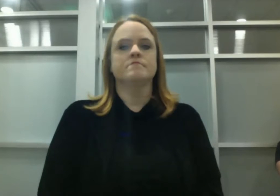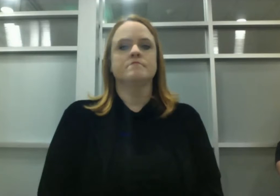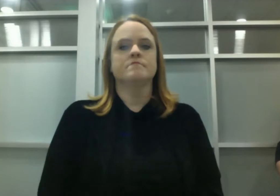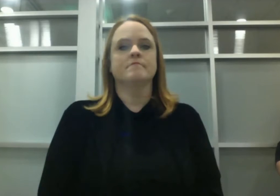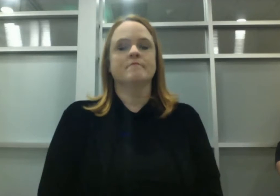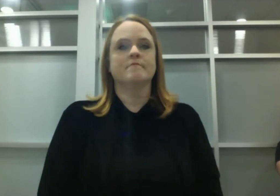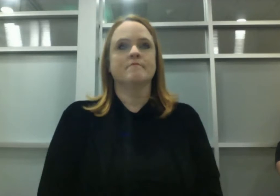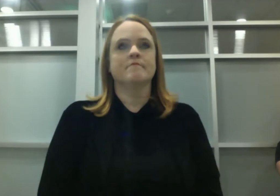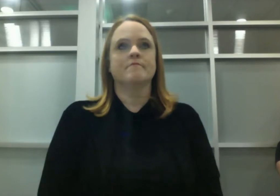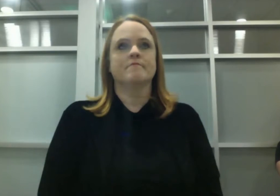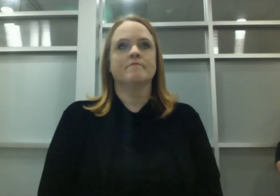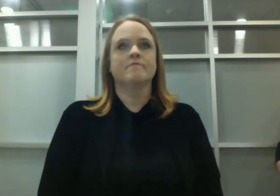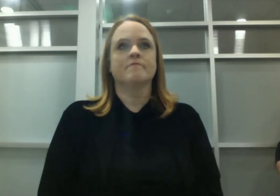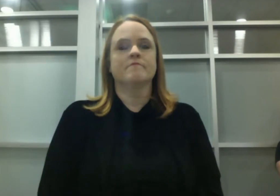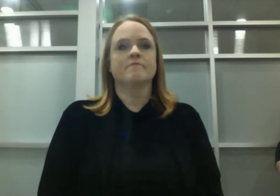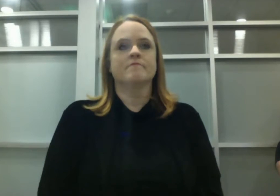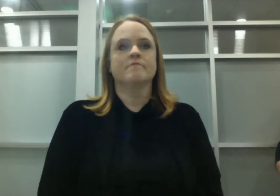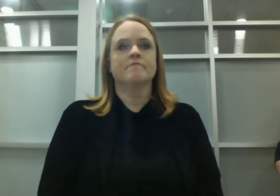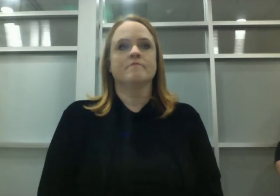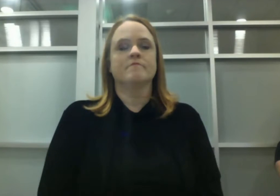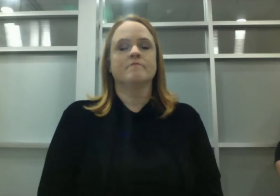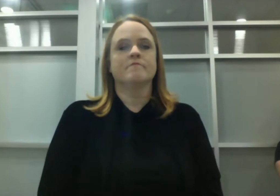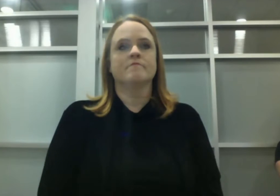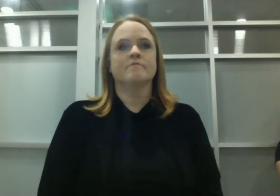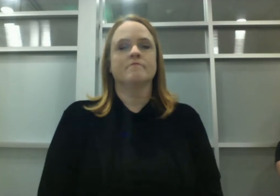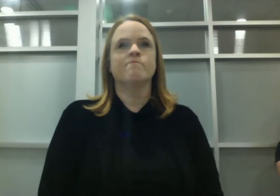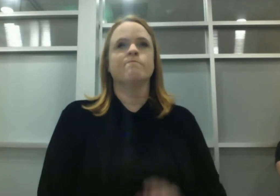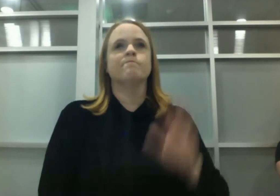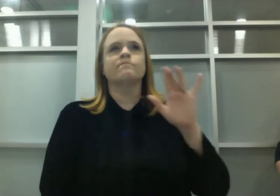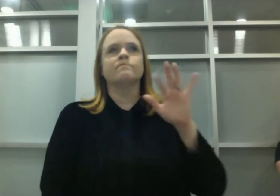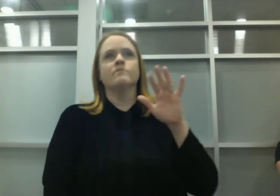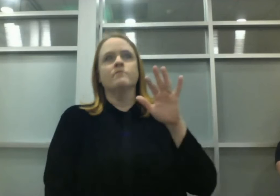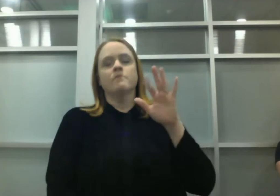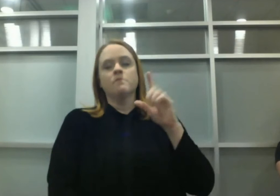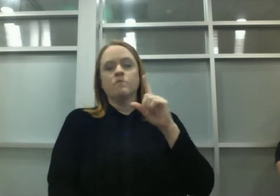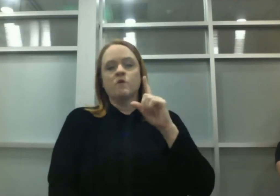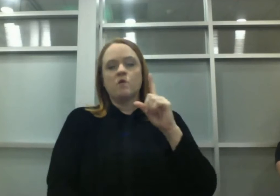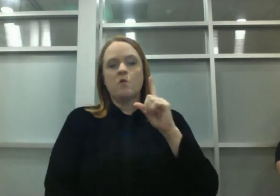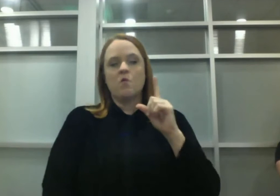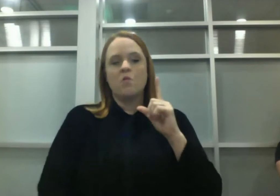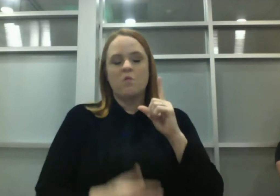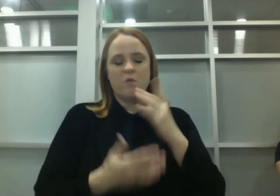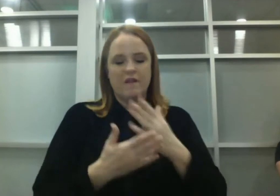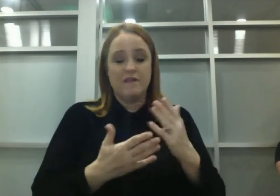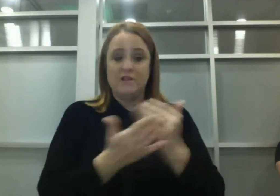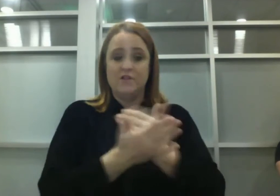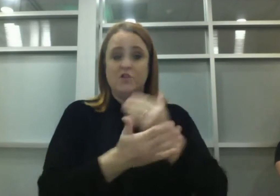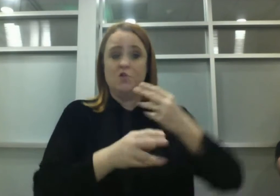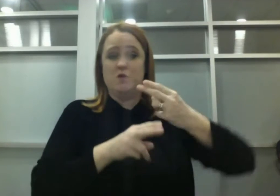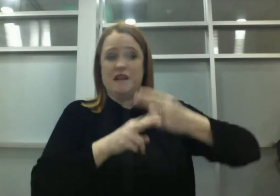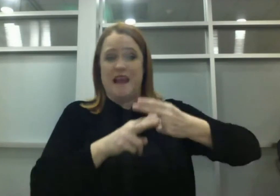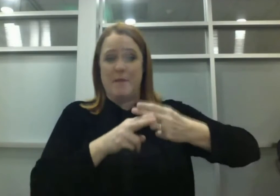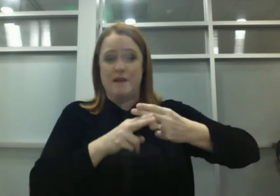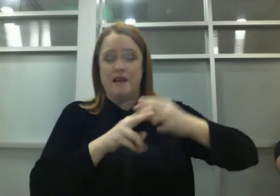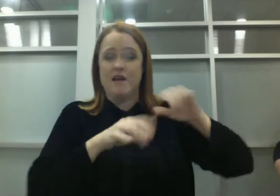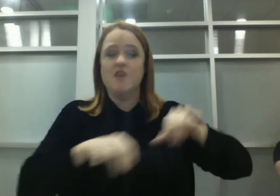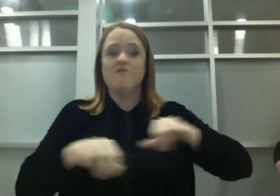One thing that I think the new naming convention document in Elixir 1.2 points out, but wasn't